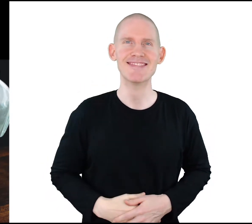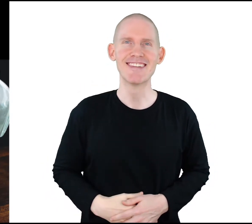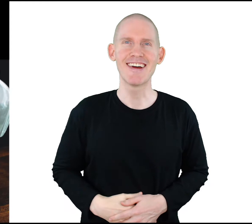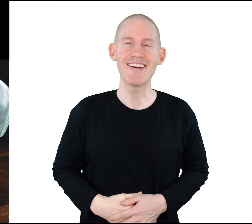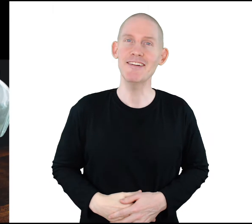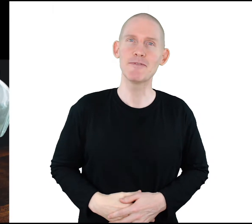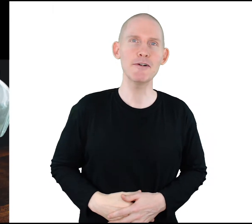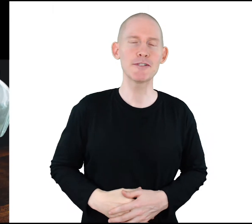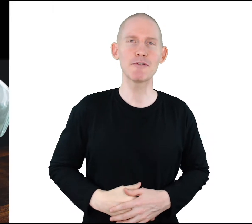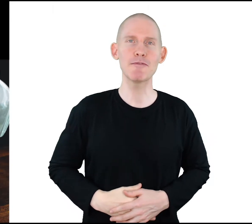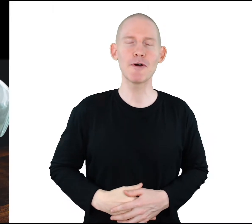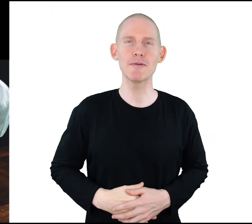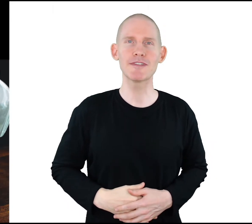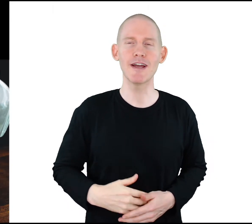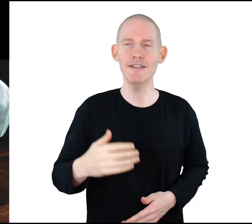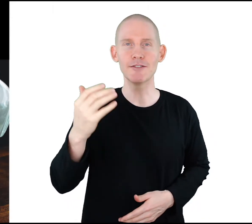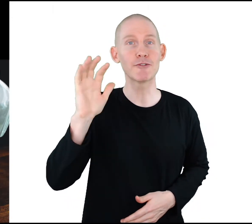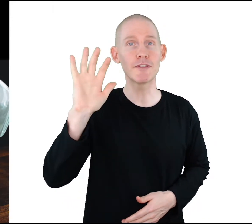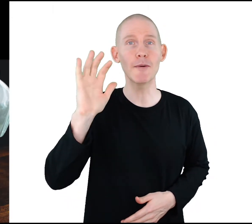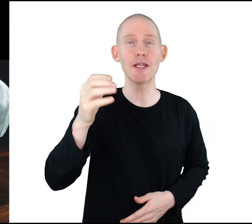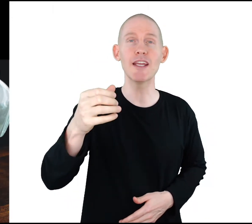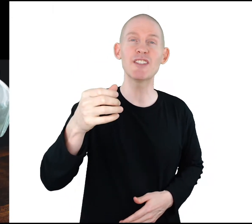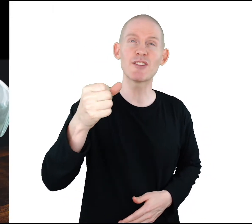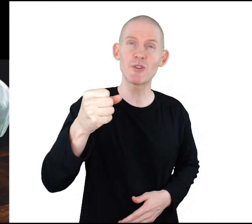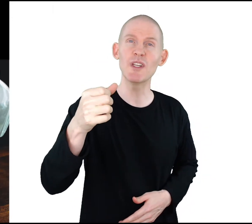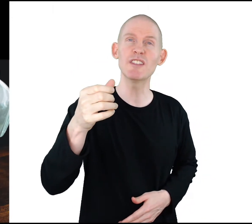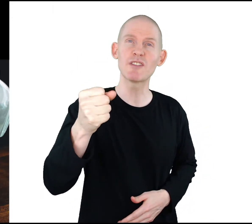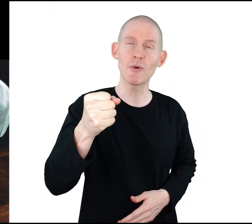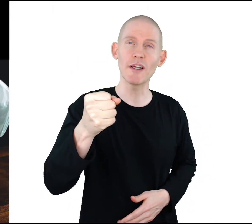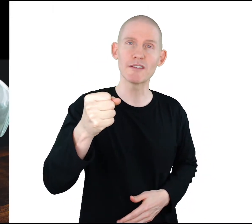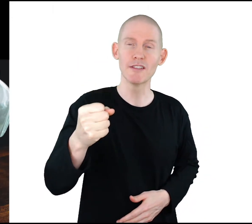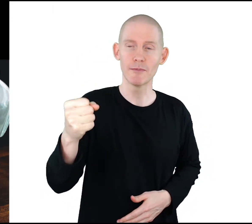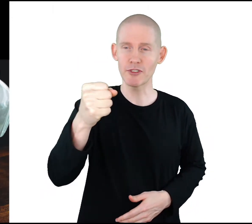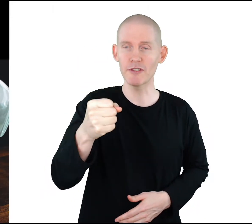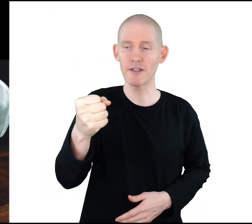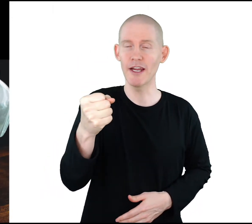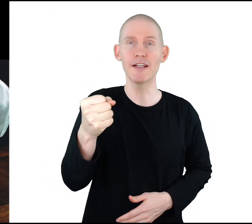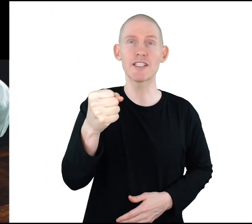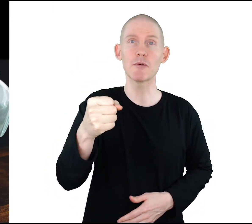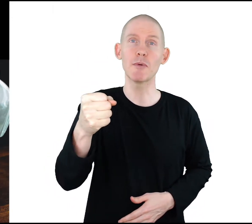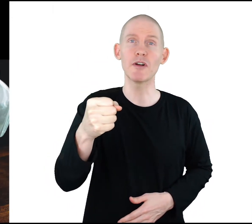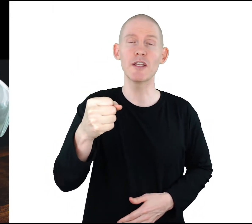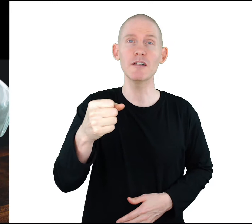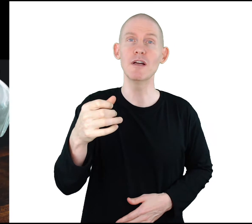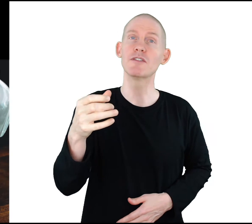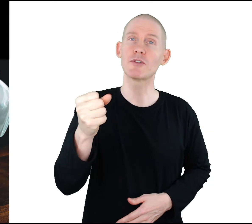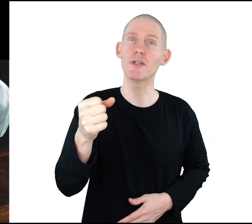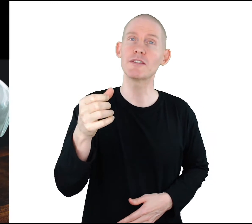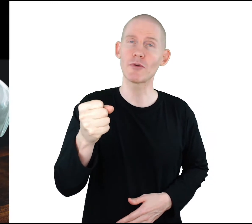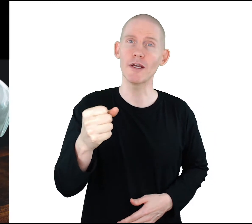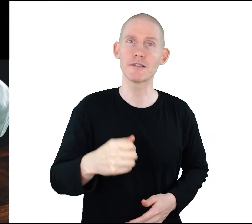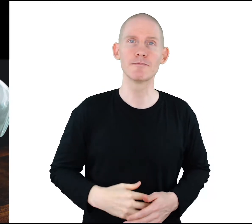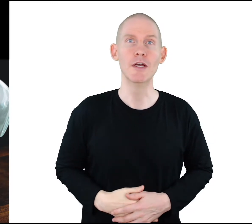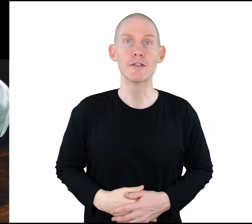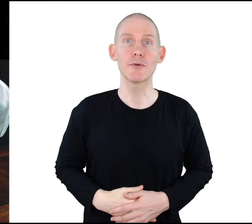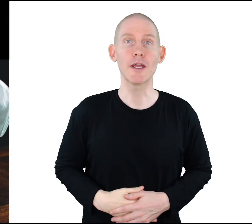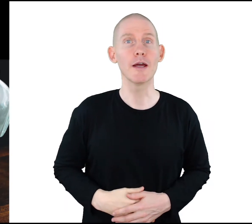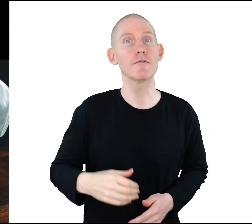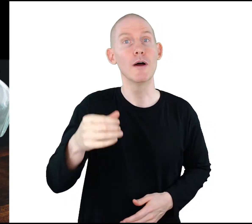All right, very straightforward sign. Use your dominant hand, just squeeze twice. Put your hand somewhere about here, squeeze twice. So we have